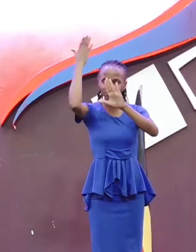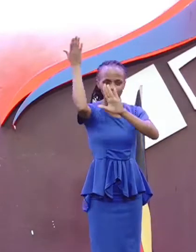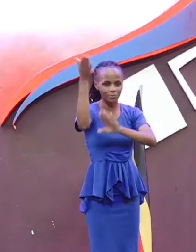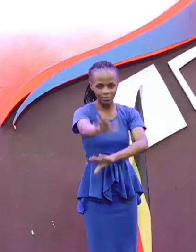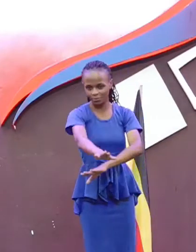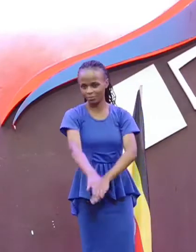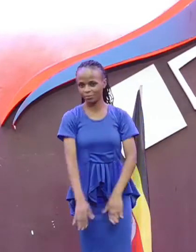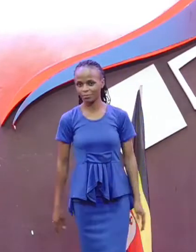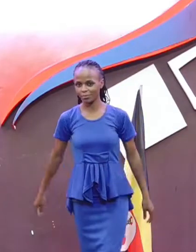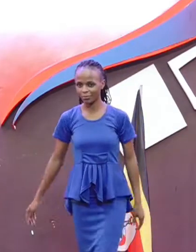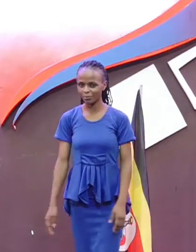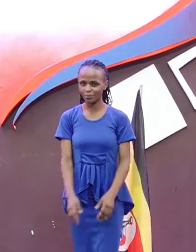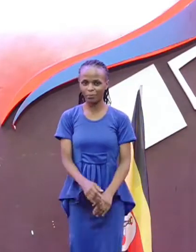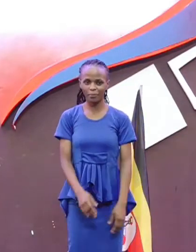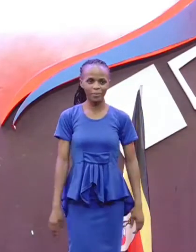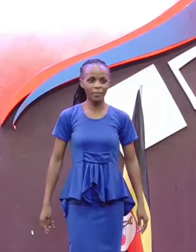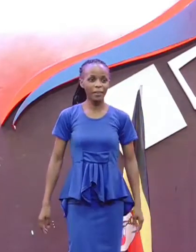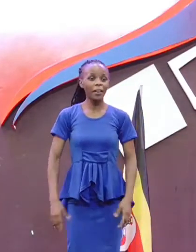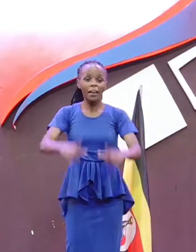shall not perish a man.